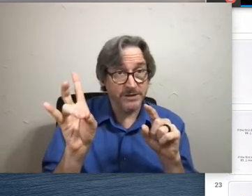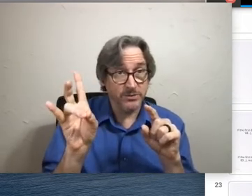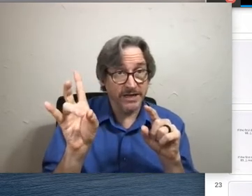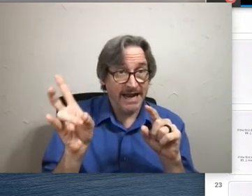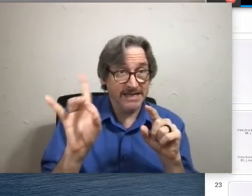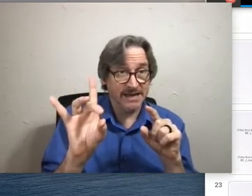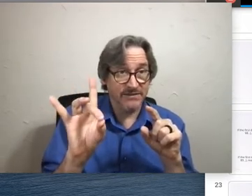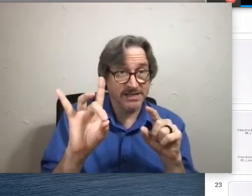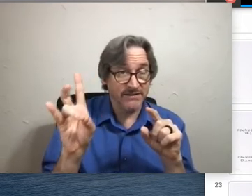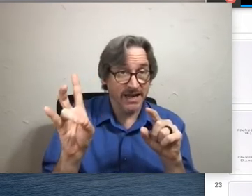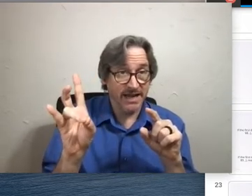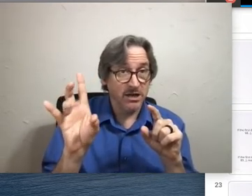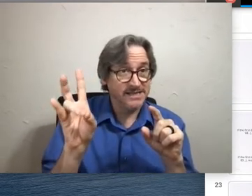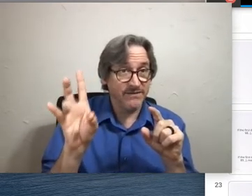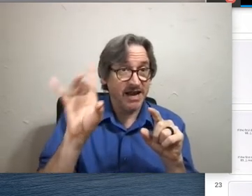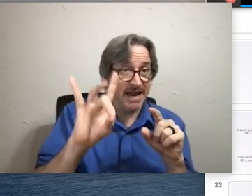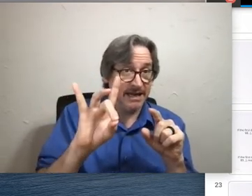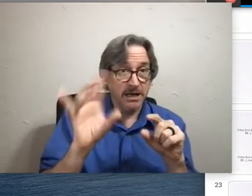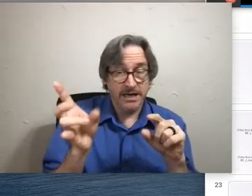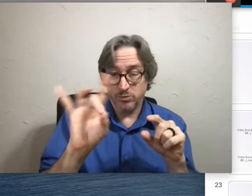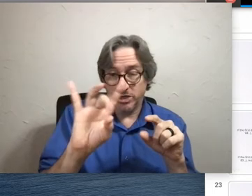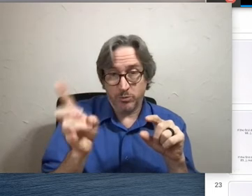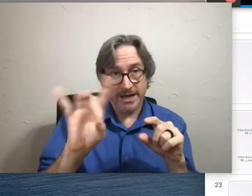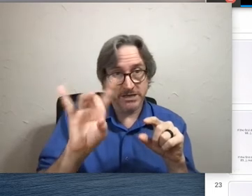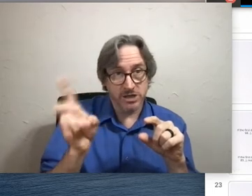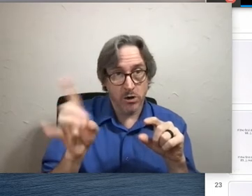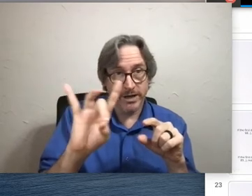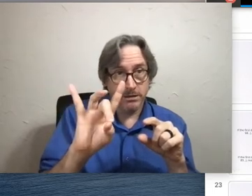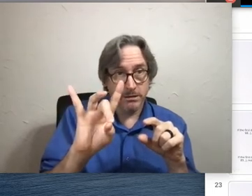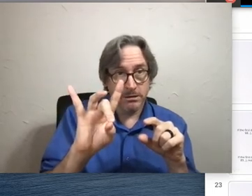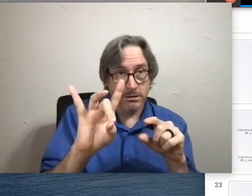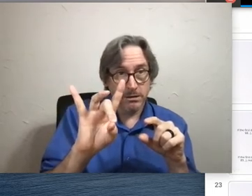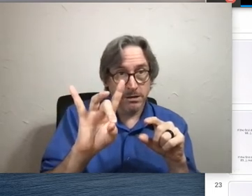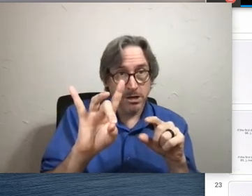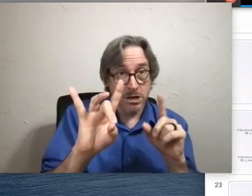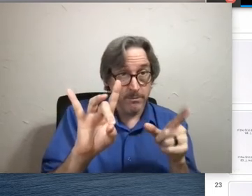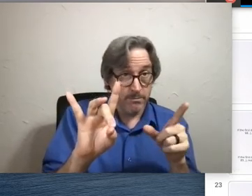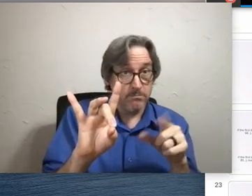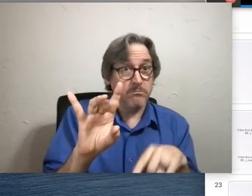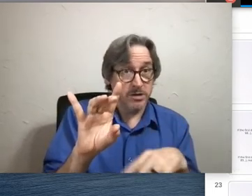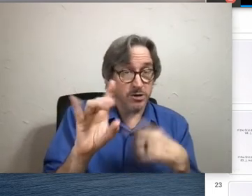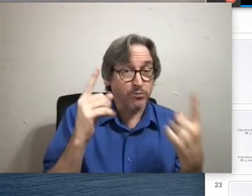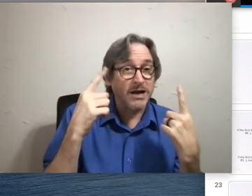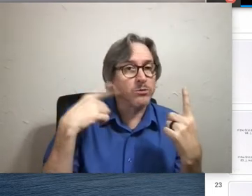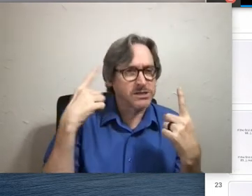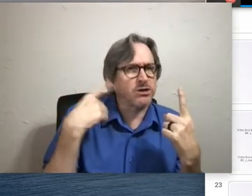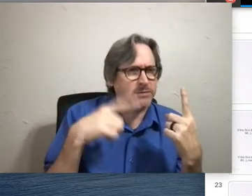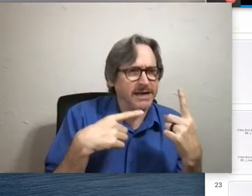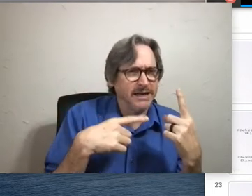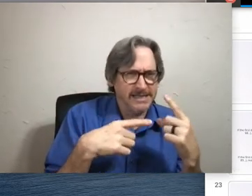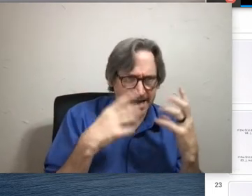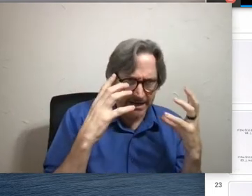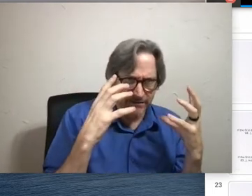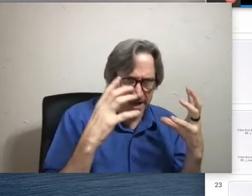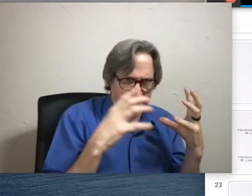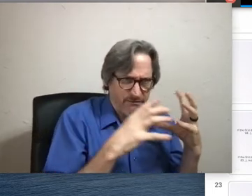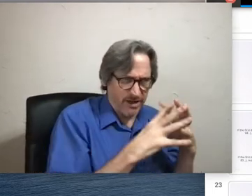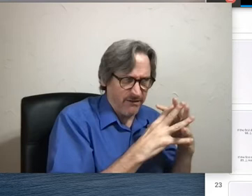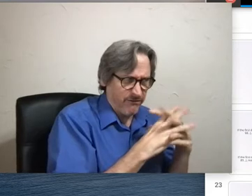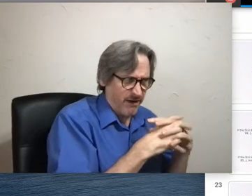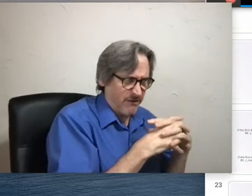difference between 87 and 78. 7 and 8 is which way it's going. Your brain will start to recognize that, even